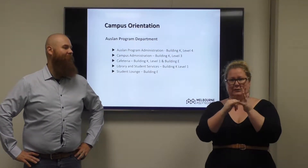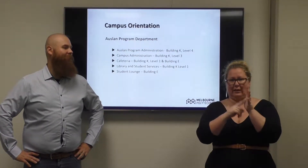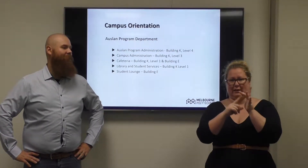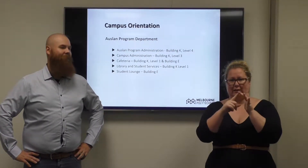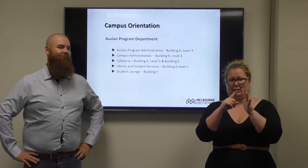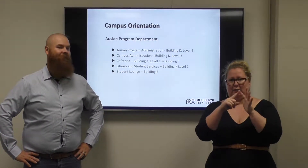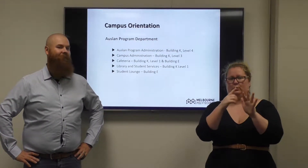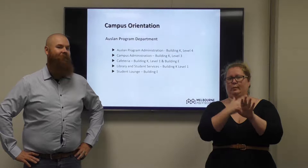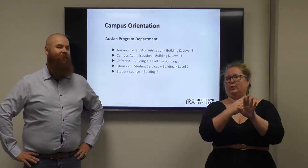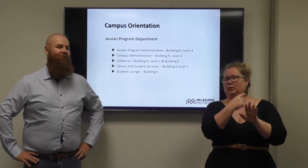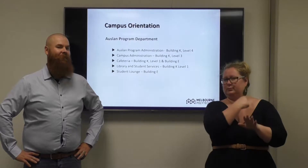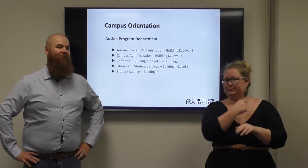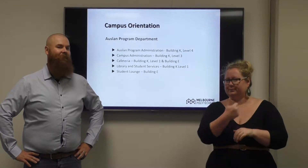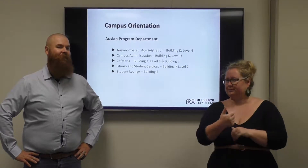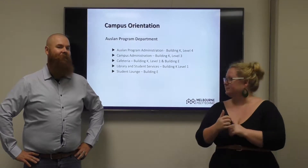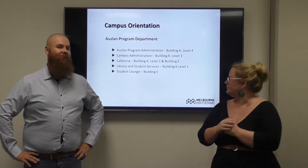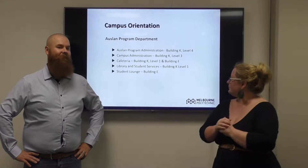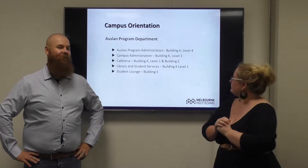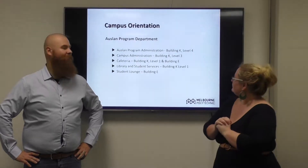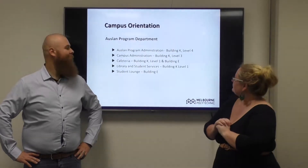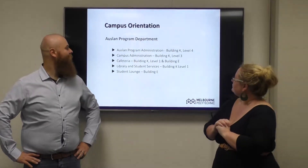woman who's there.